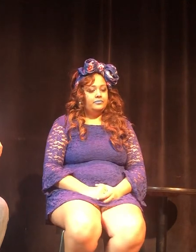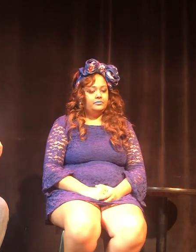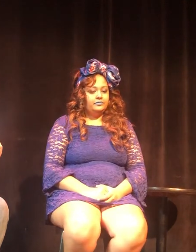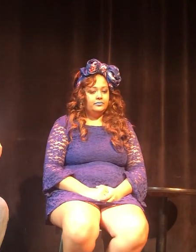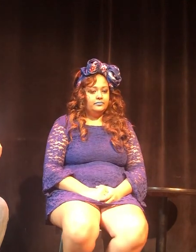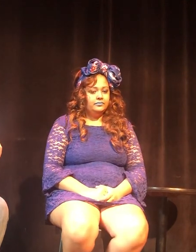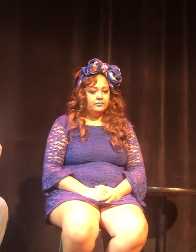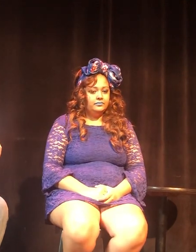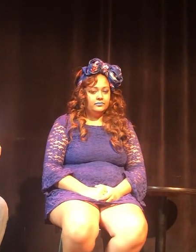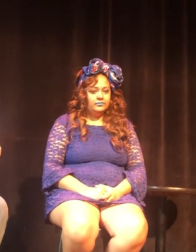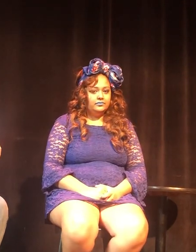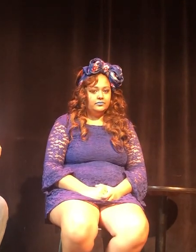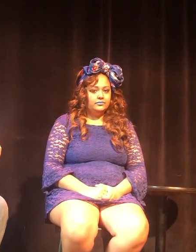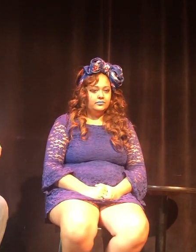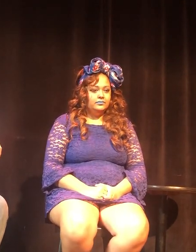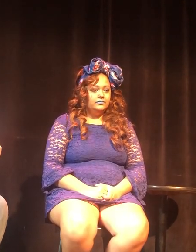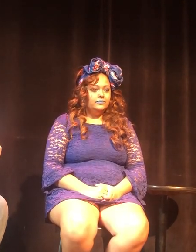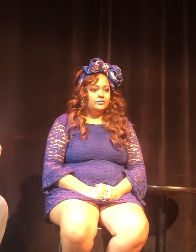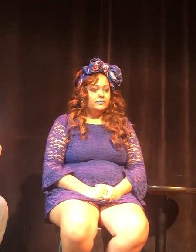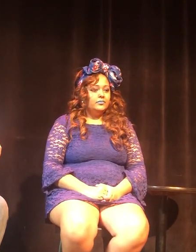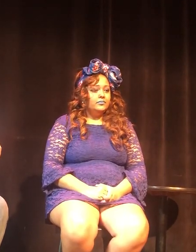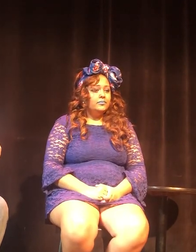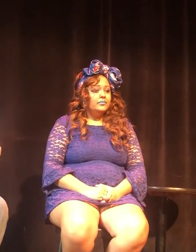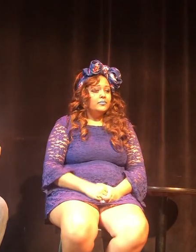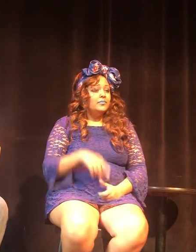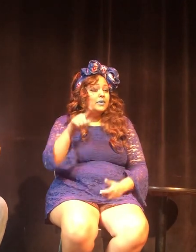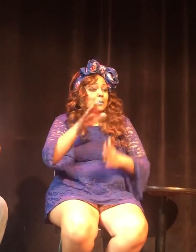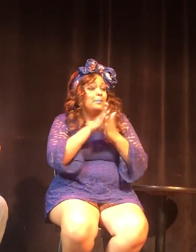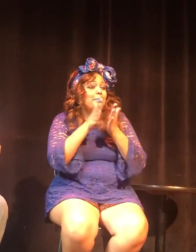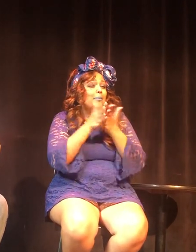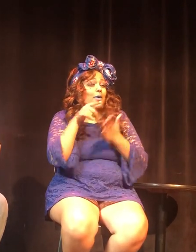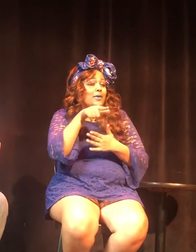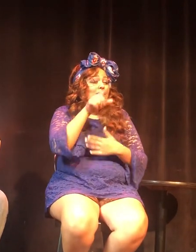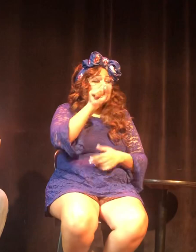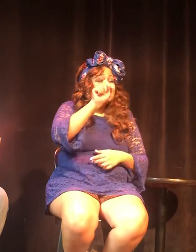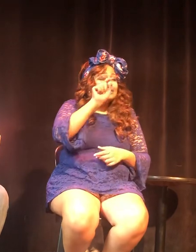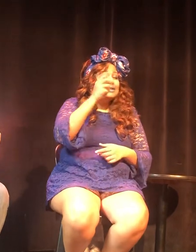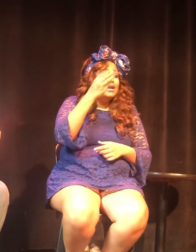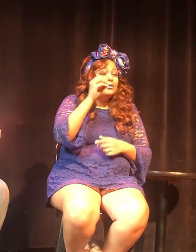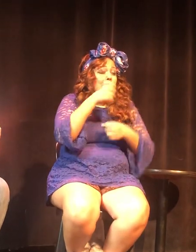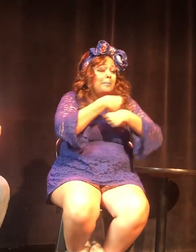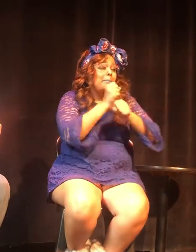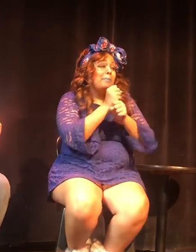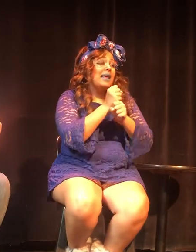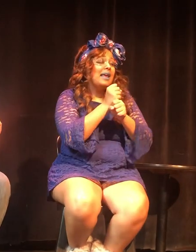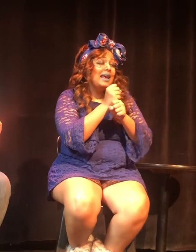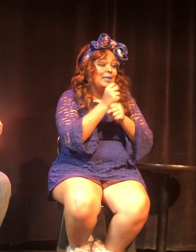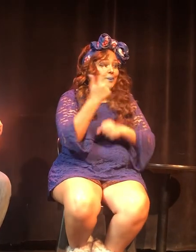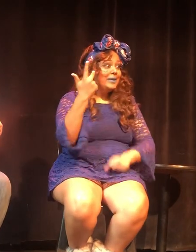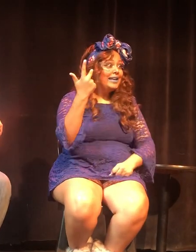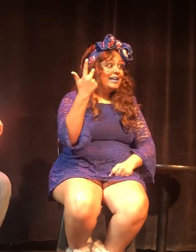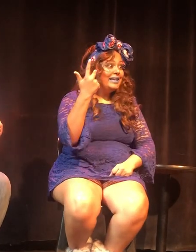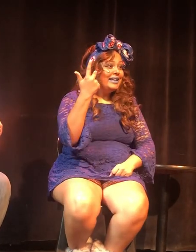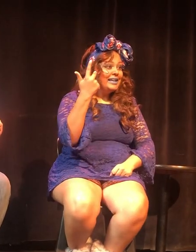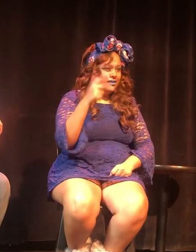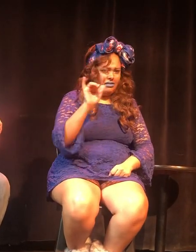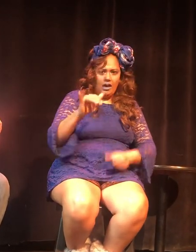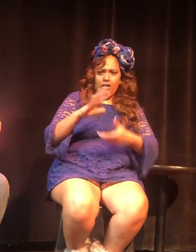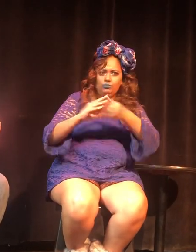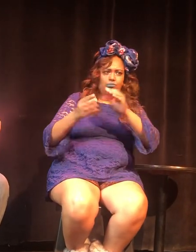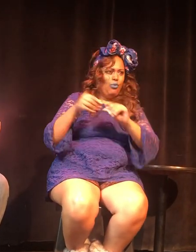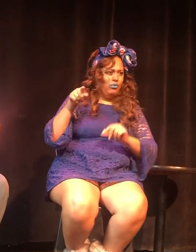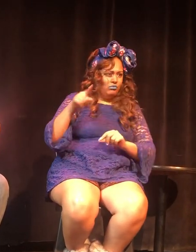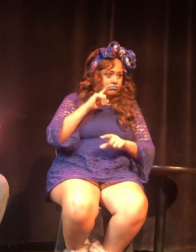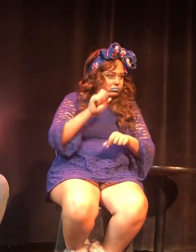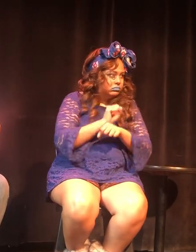Remember the book, And Tango Makes Three? Well, that happens all the time. There